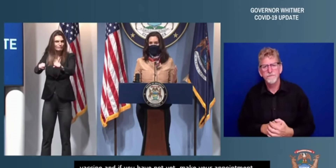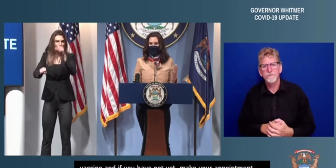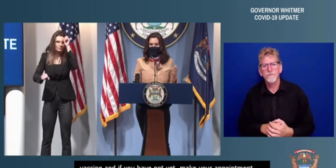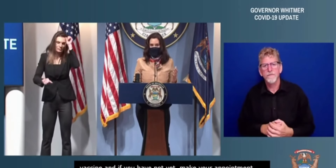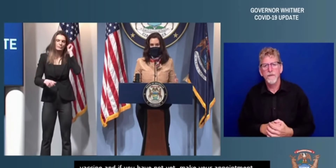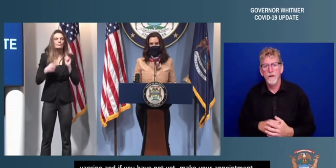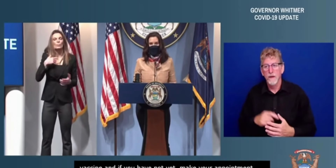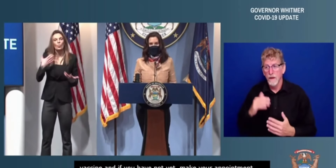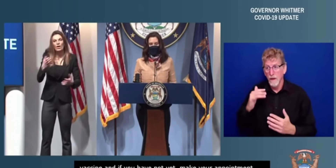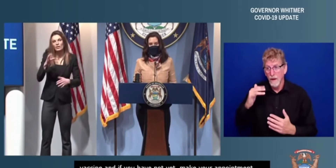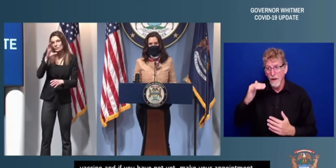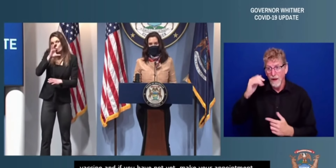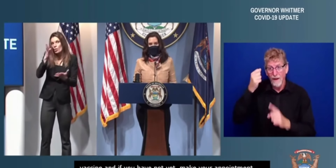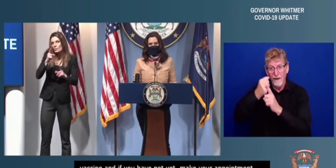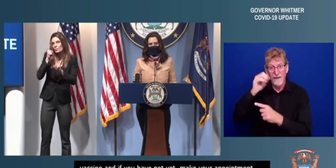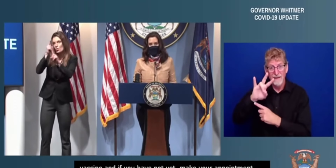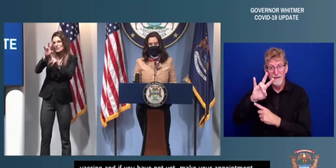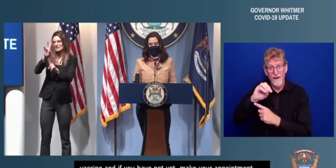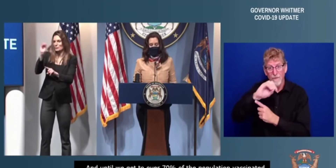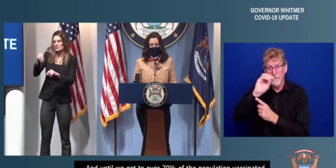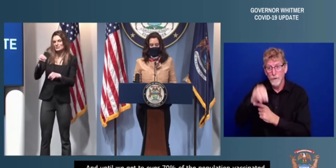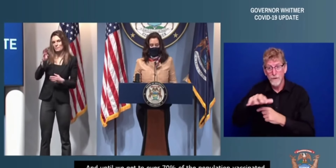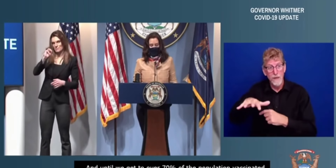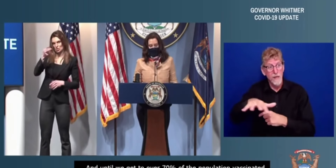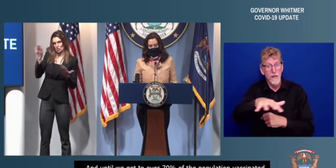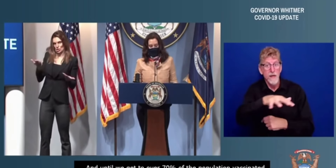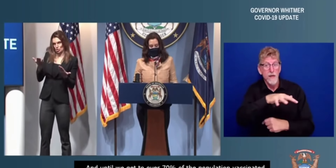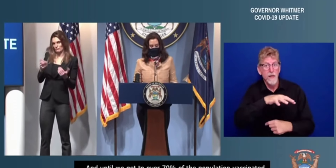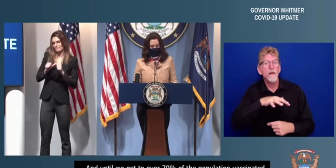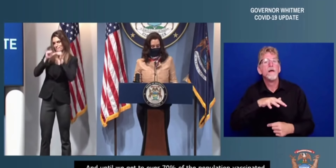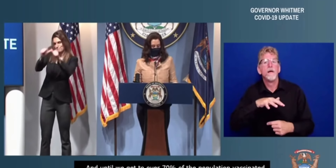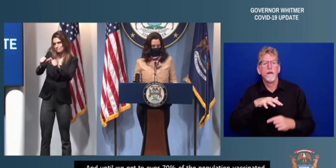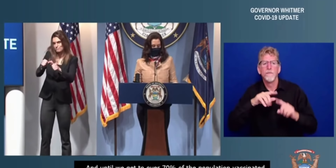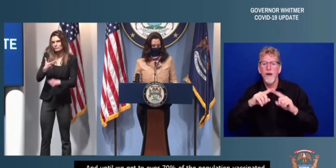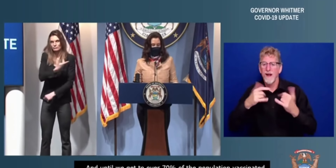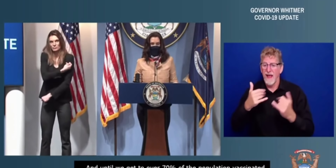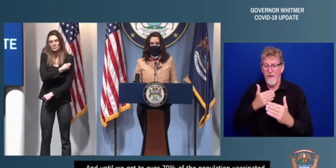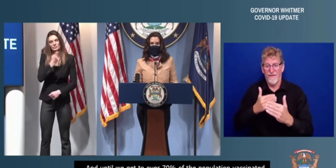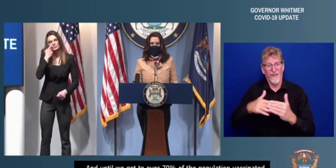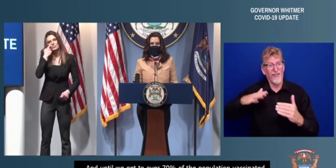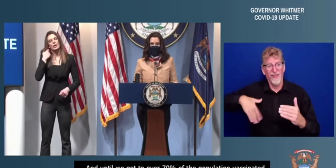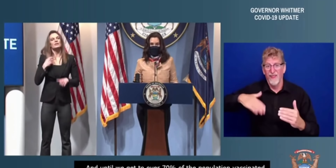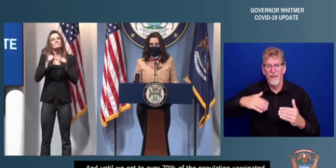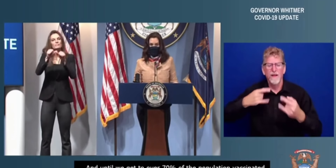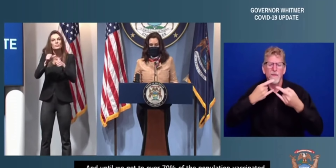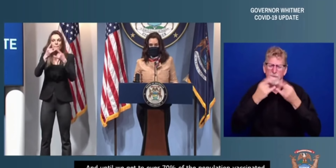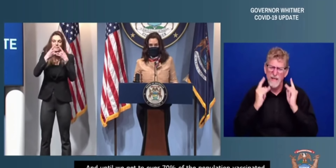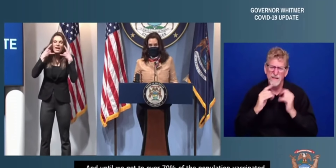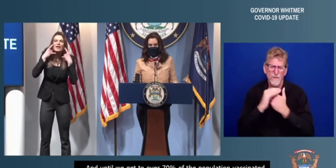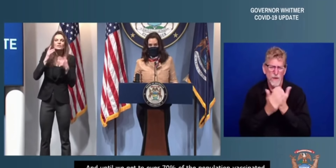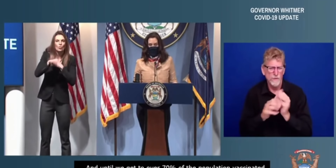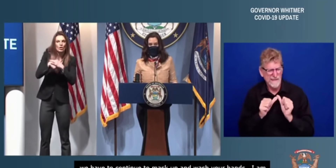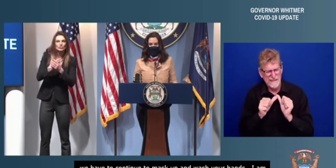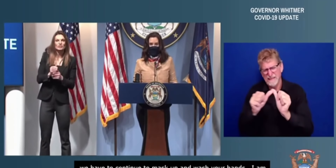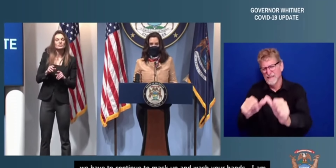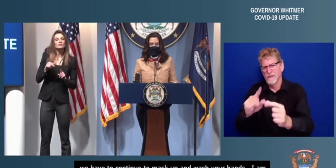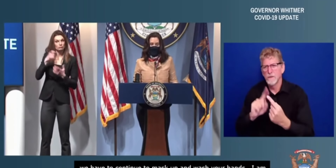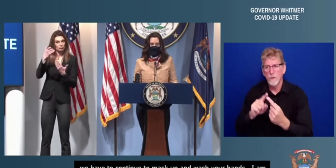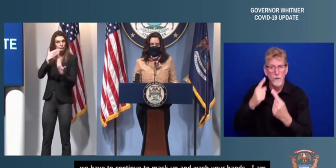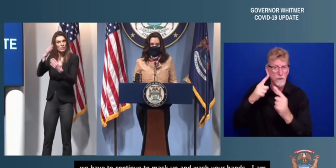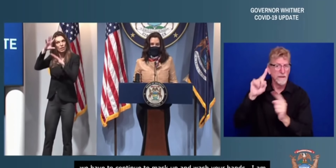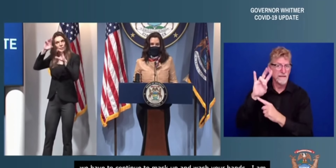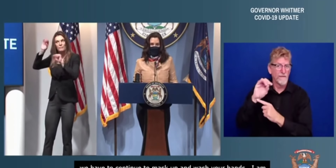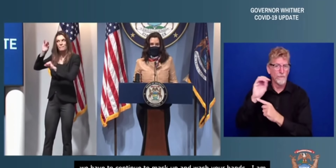vaccinated, we got to continue to mask up and wash our hands. I am grateful for a lot of the work that the Biden administration has done. As I